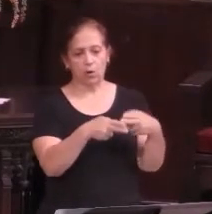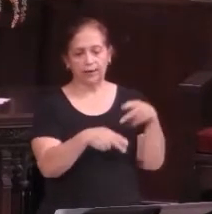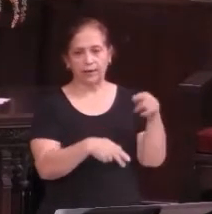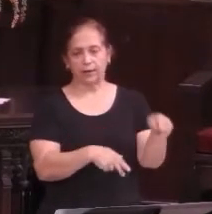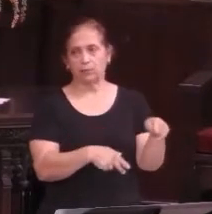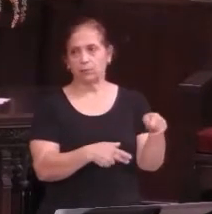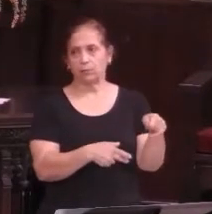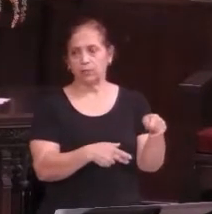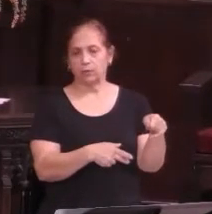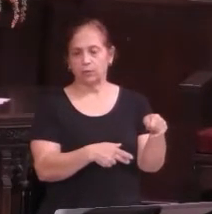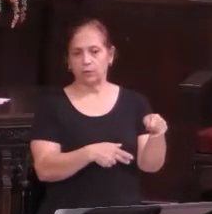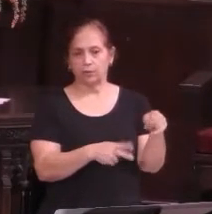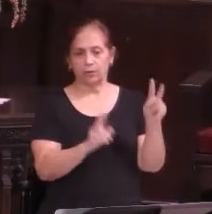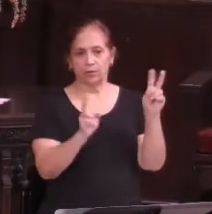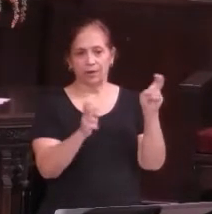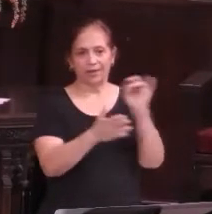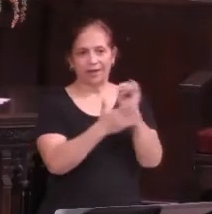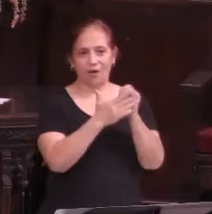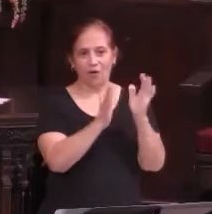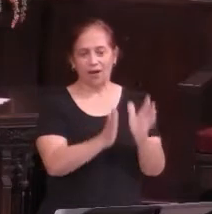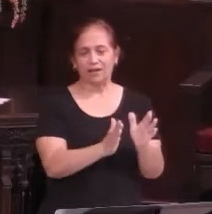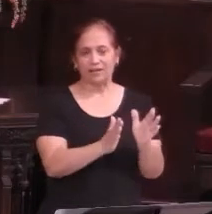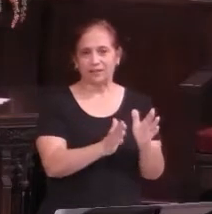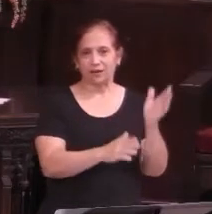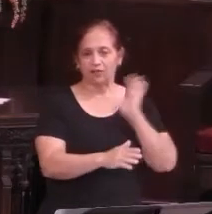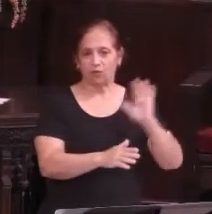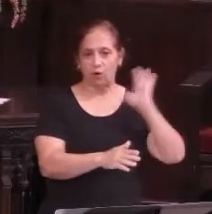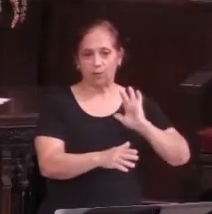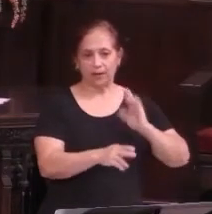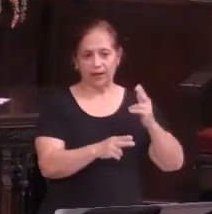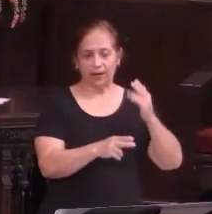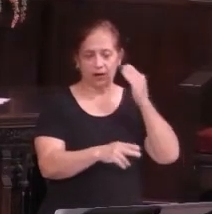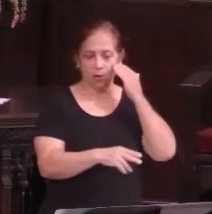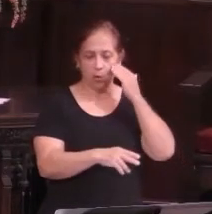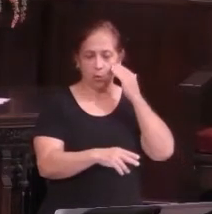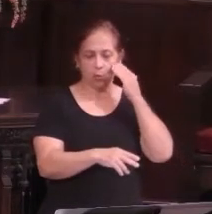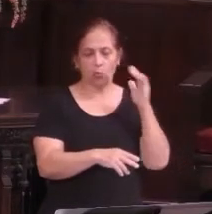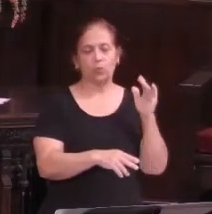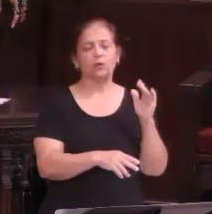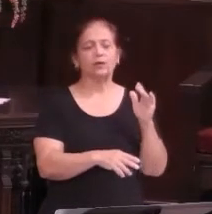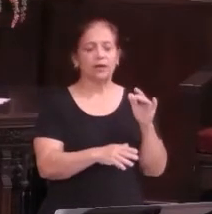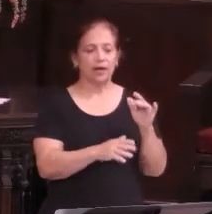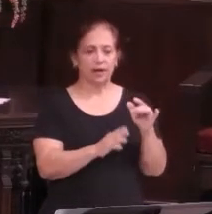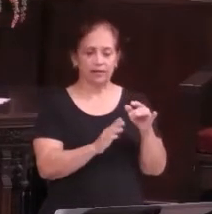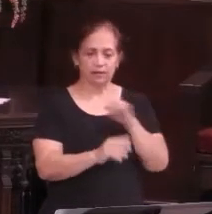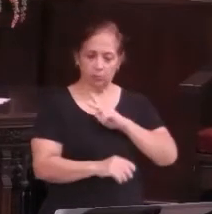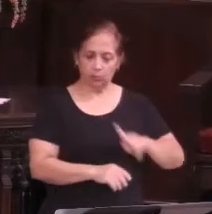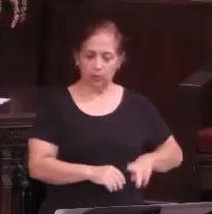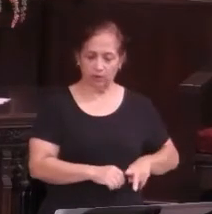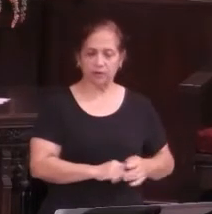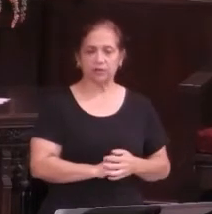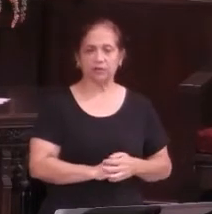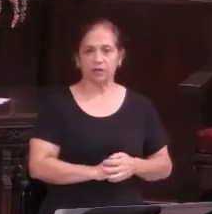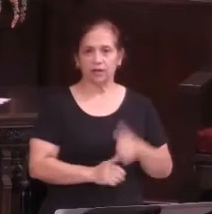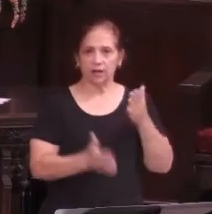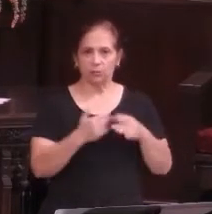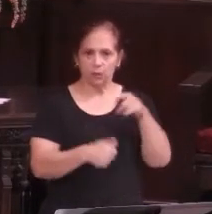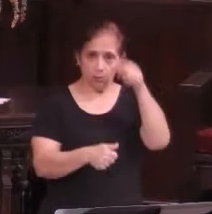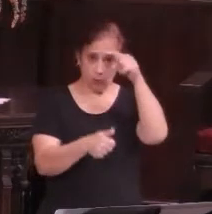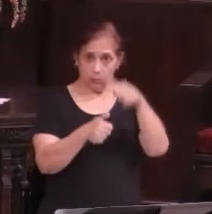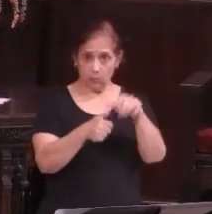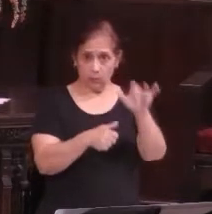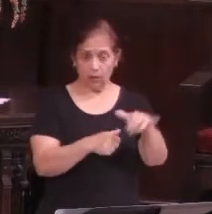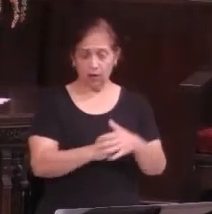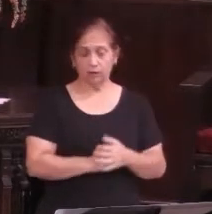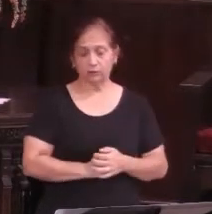him the artist formerly known as Prince. Maybe you remember